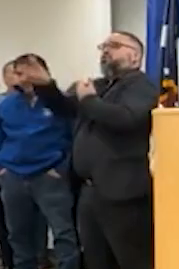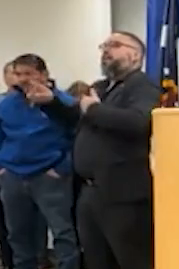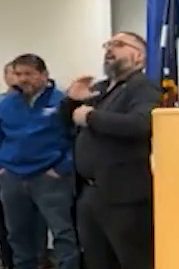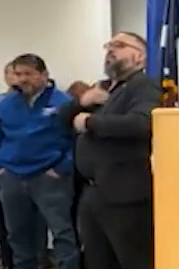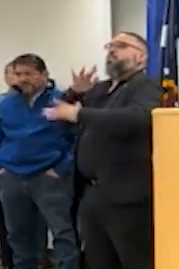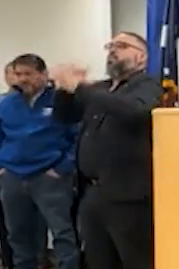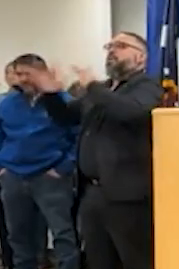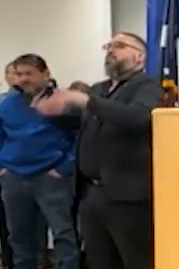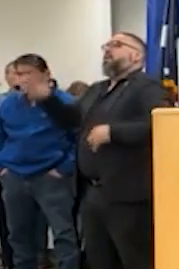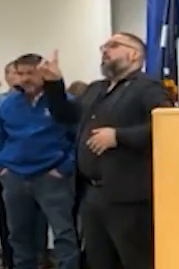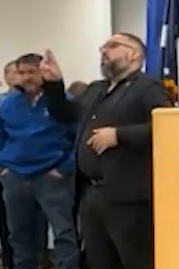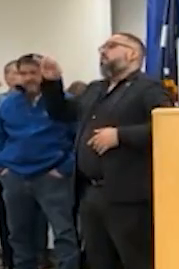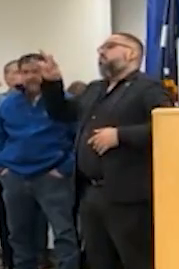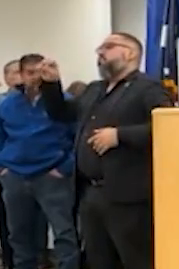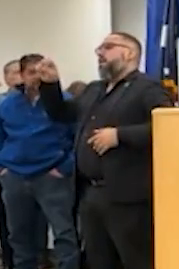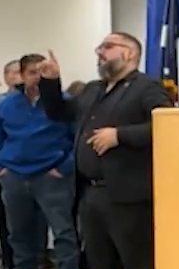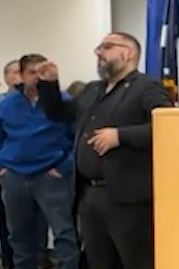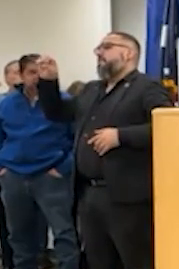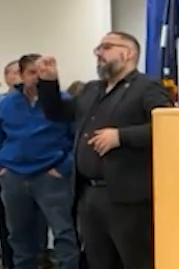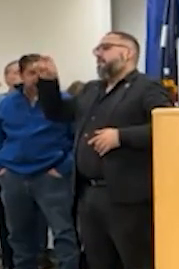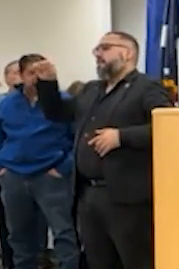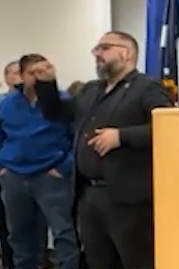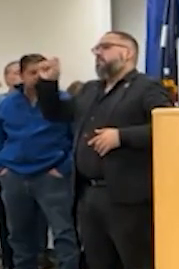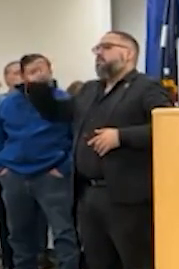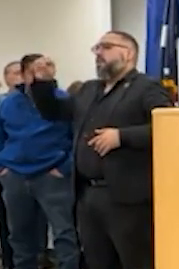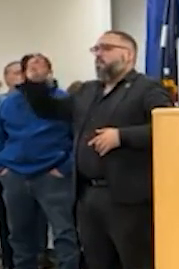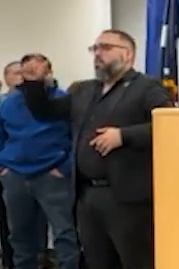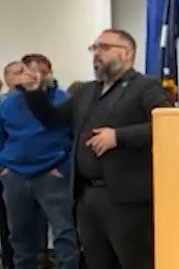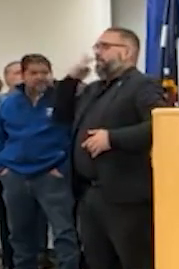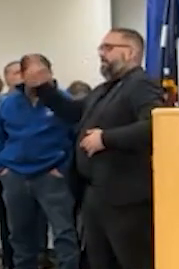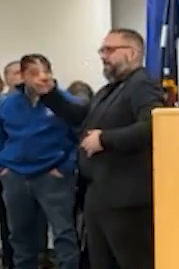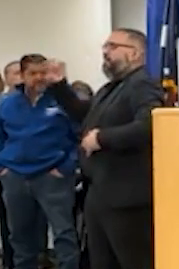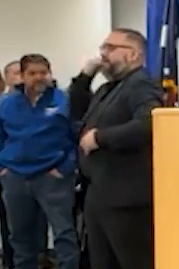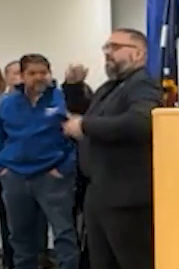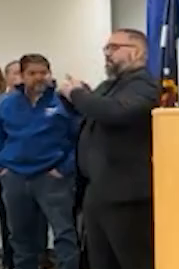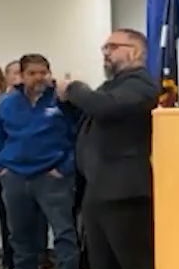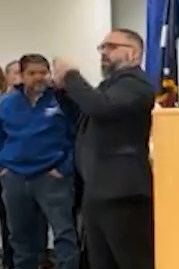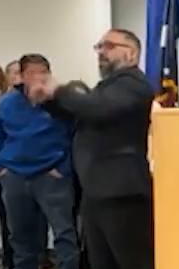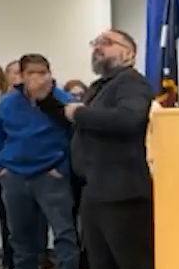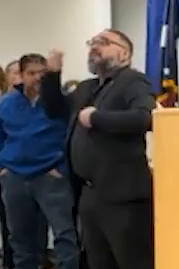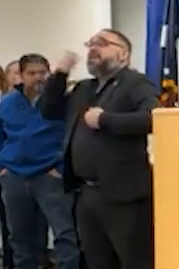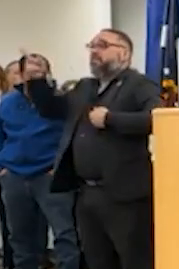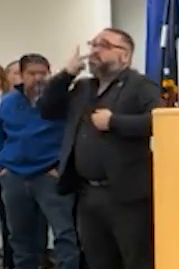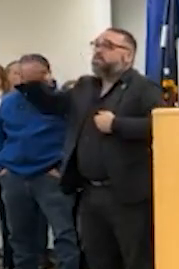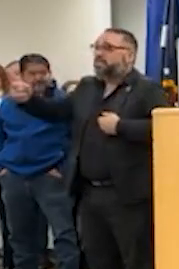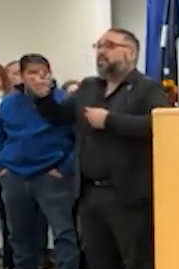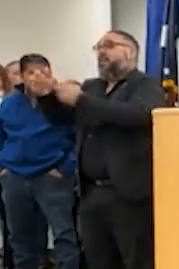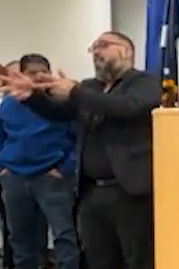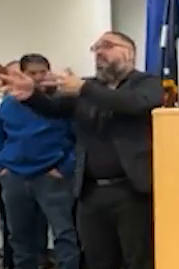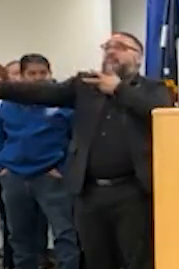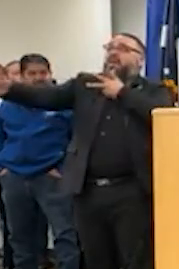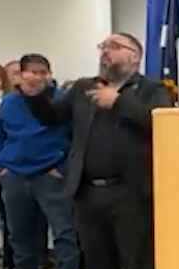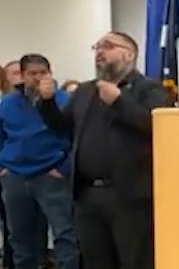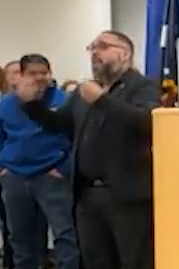real-time statewide road conditions to help you plan your route and avoid getting stranded. And if you do encounter long delays, be prepared with fuel, food, water, and